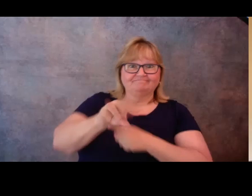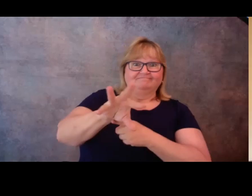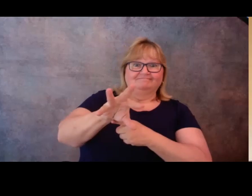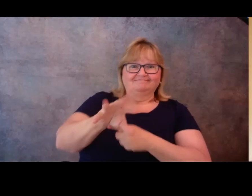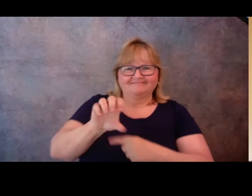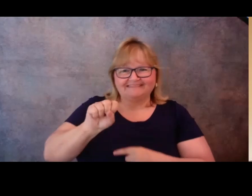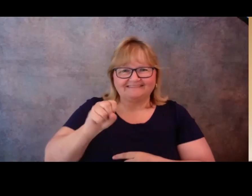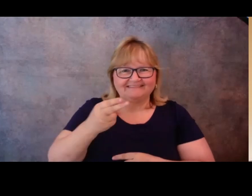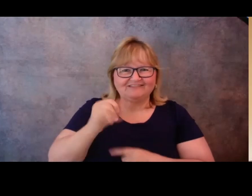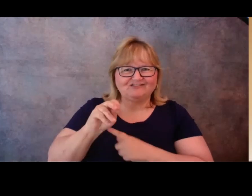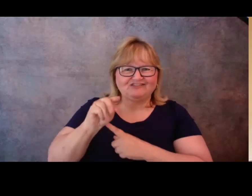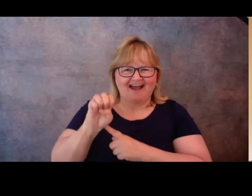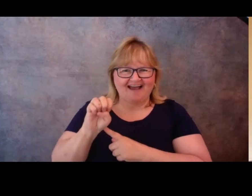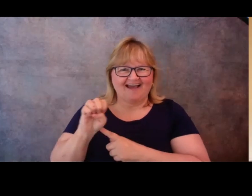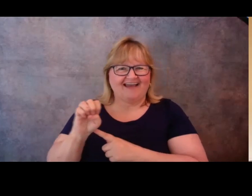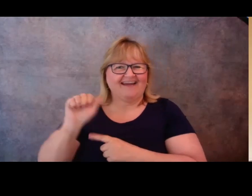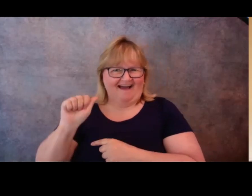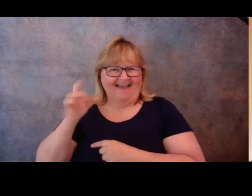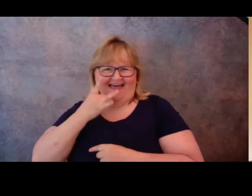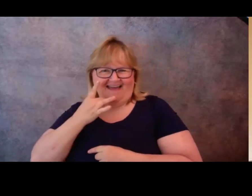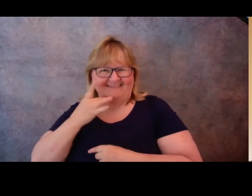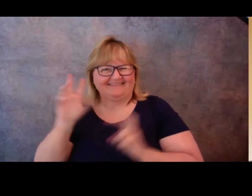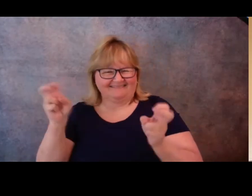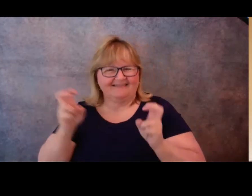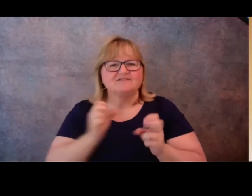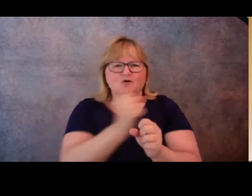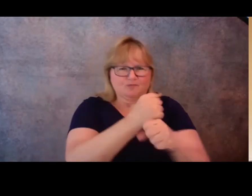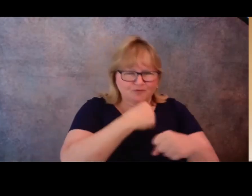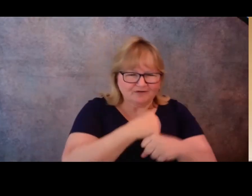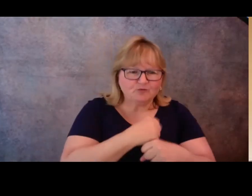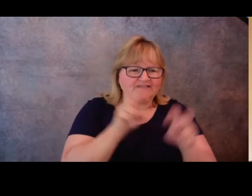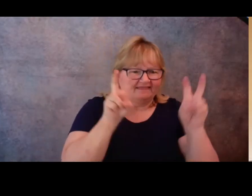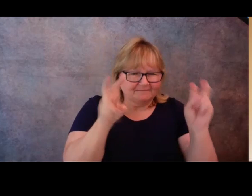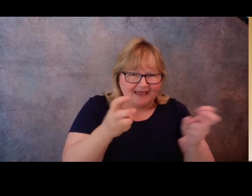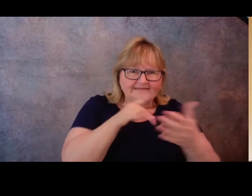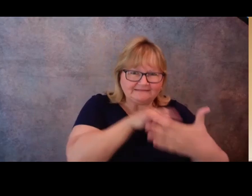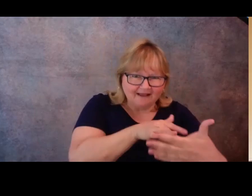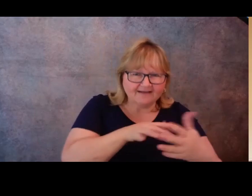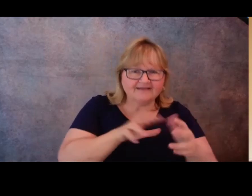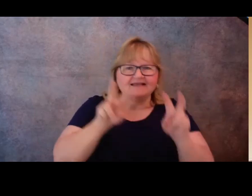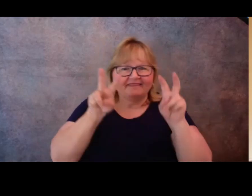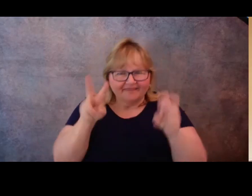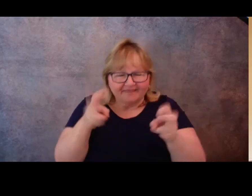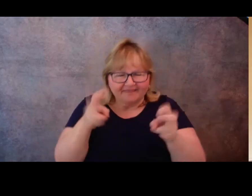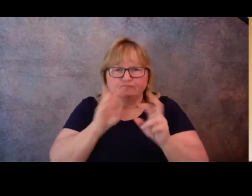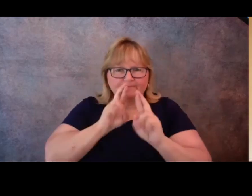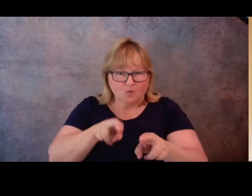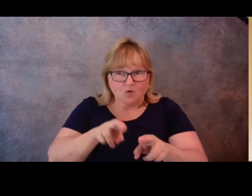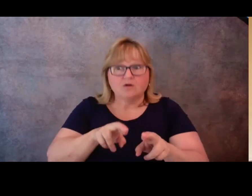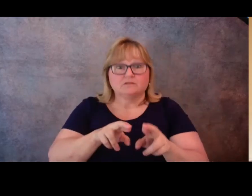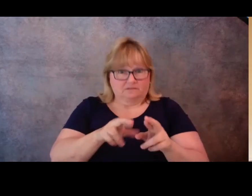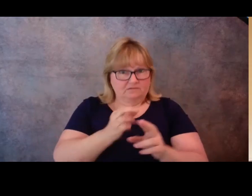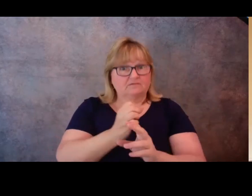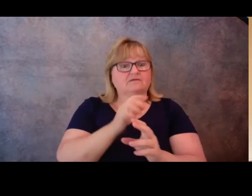thematic studies, thematic reports, 2 a year, and they're supposed to